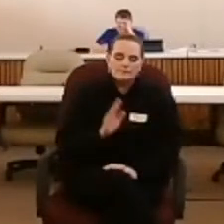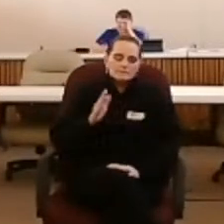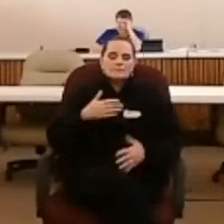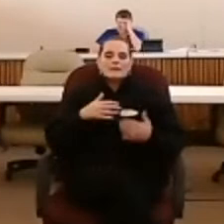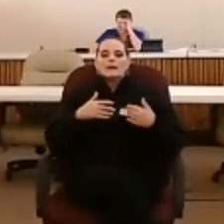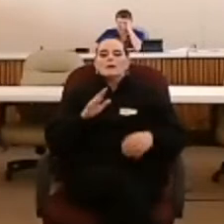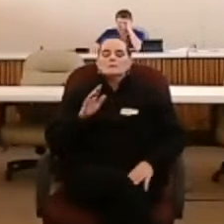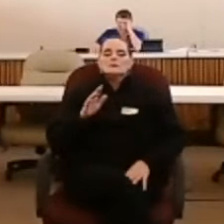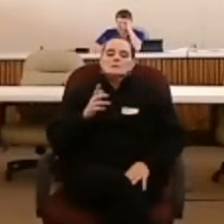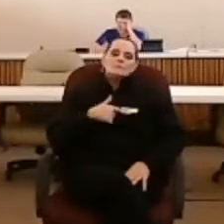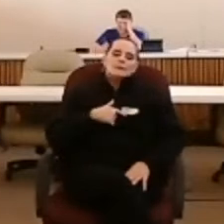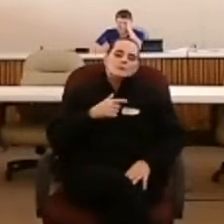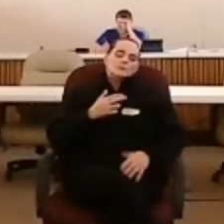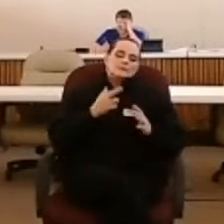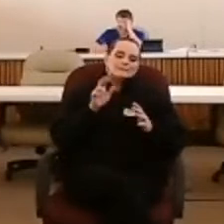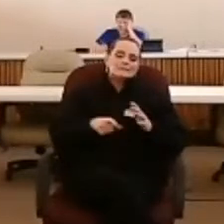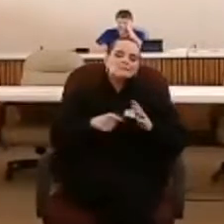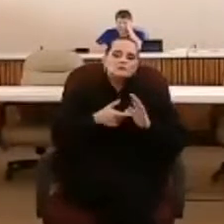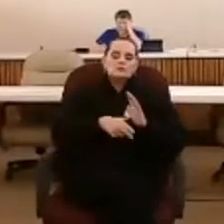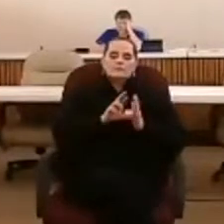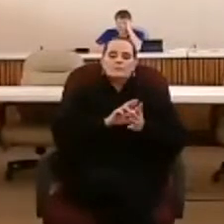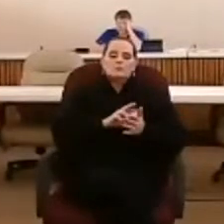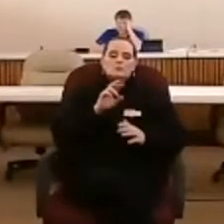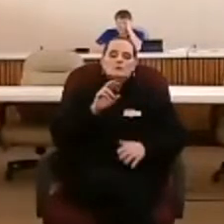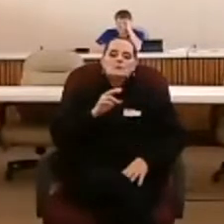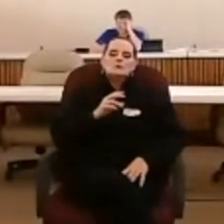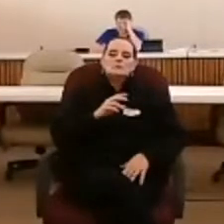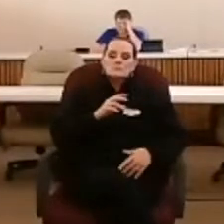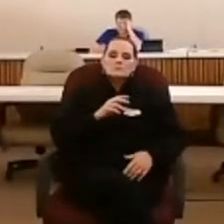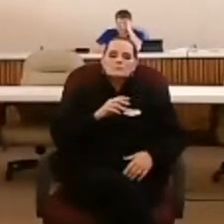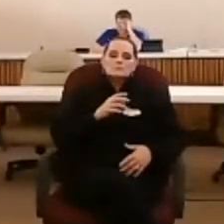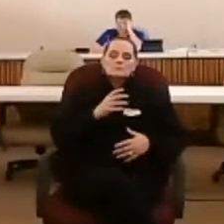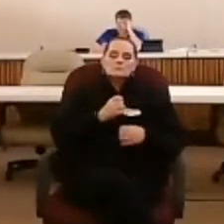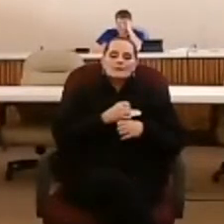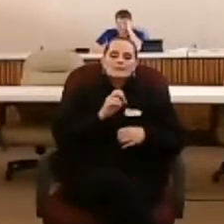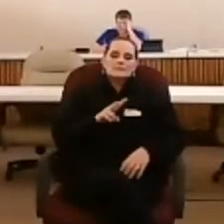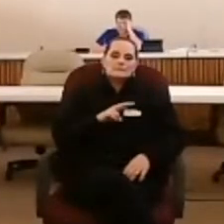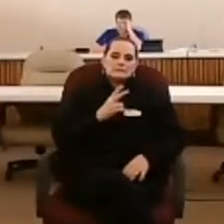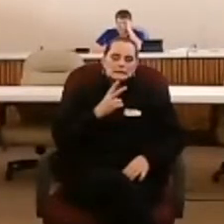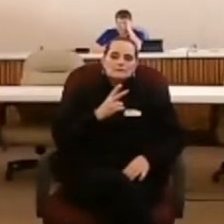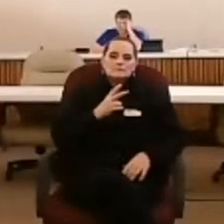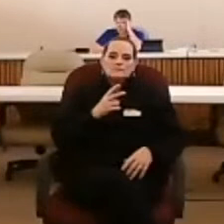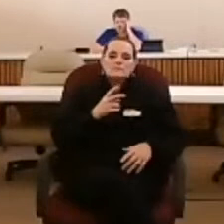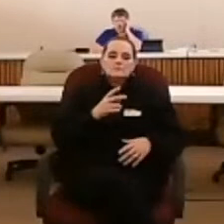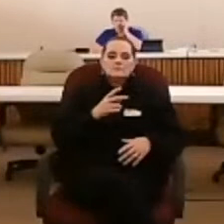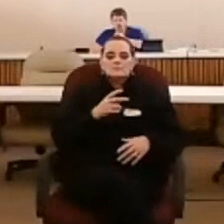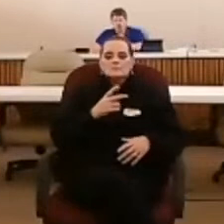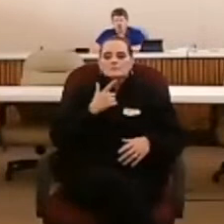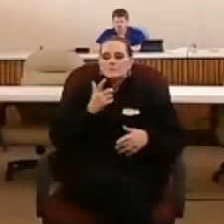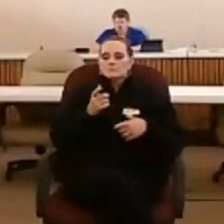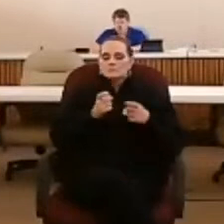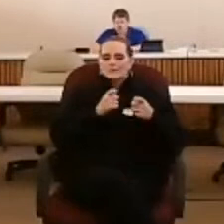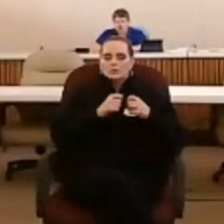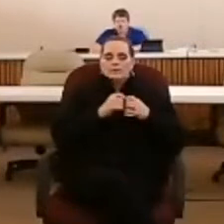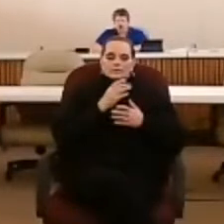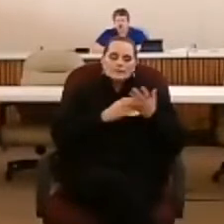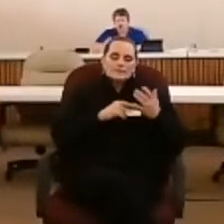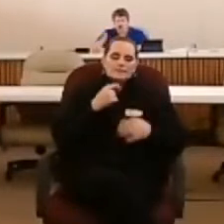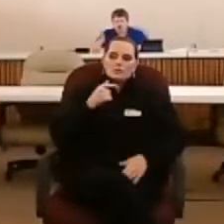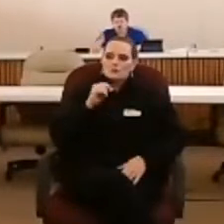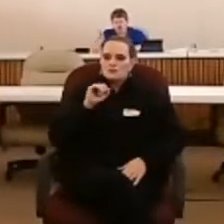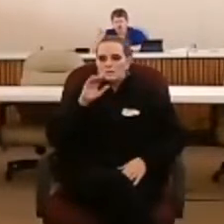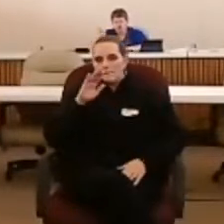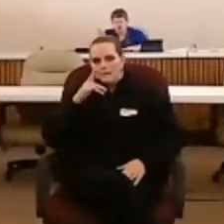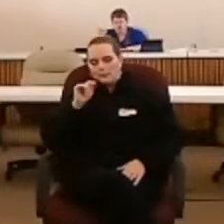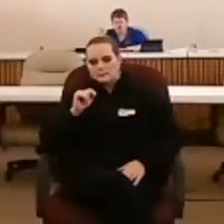maybe we take a look at getting a second to deal with some of these green belts. So, okay. If you